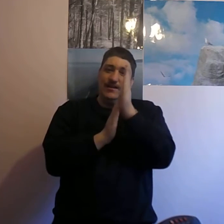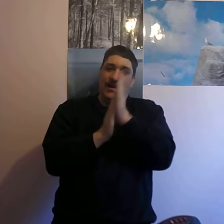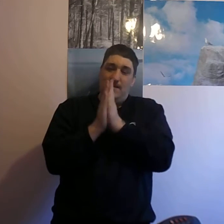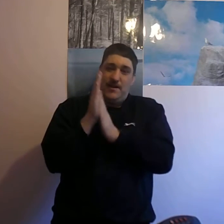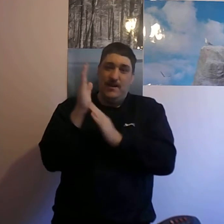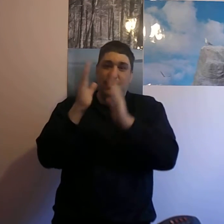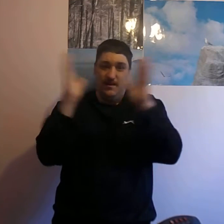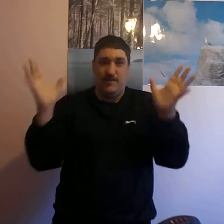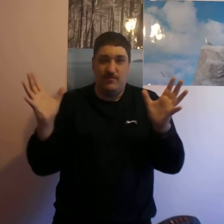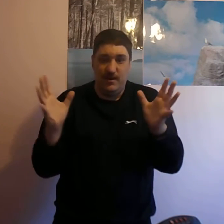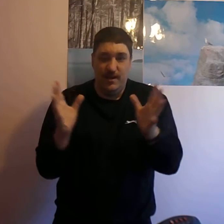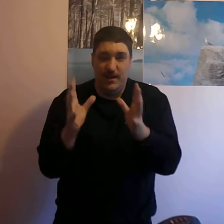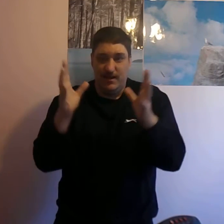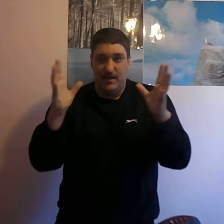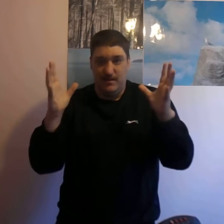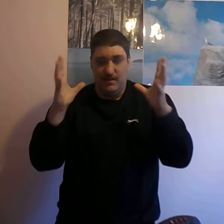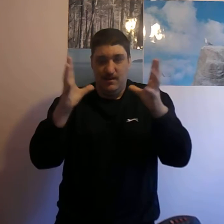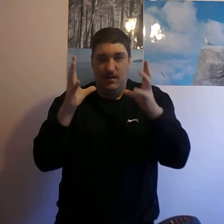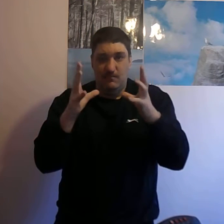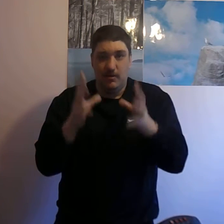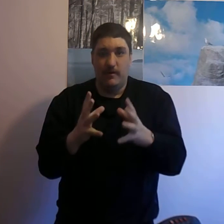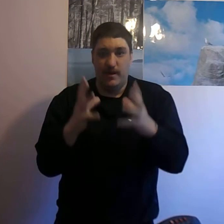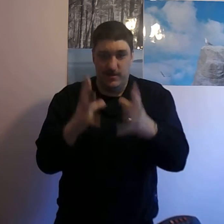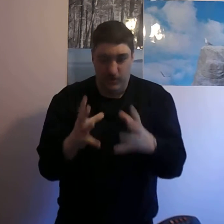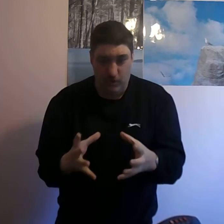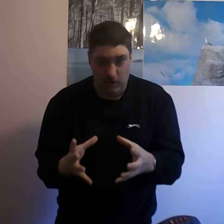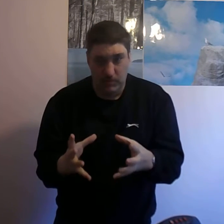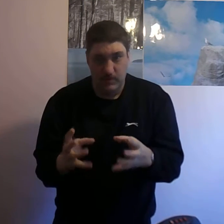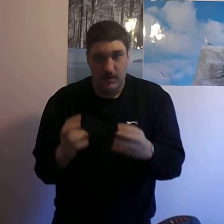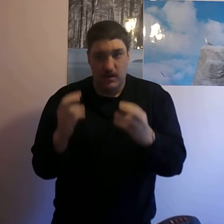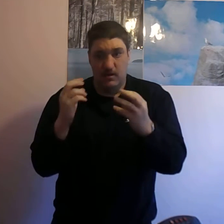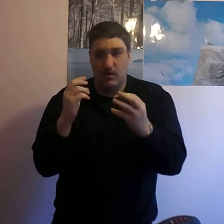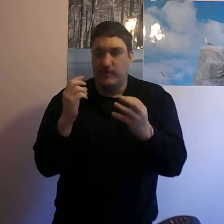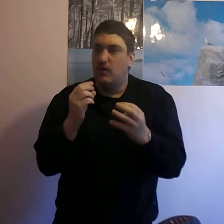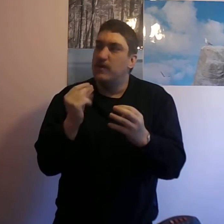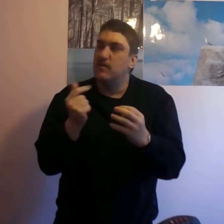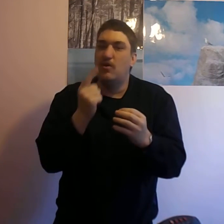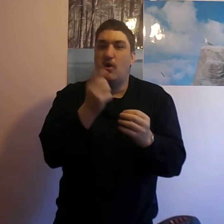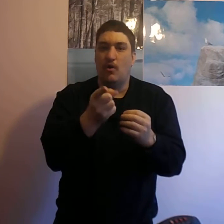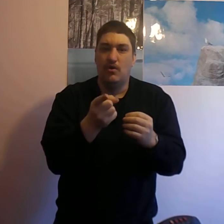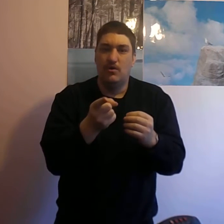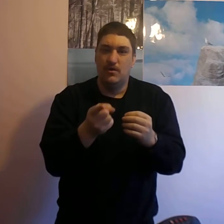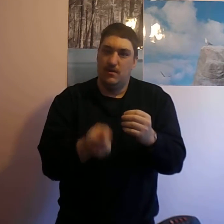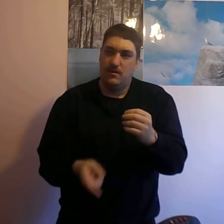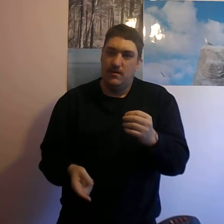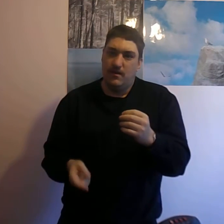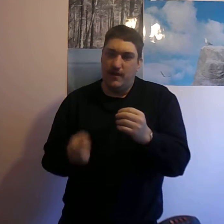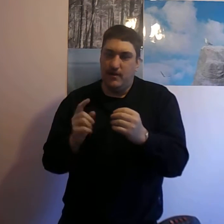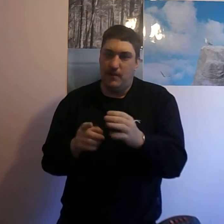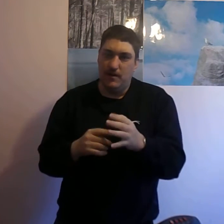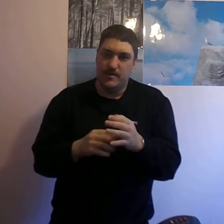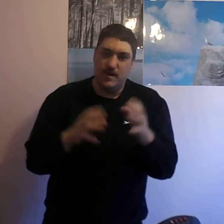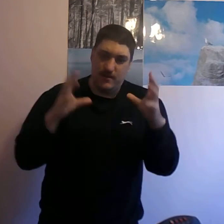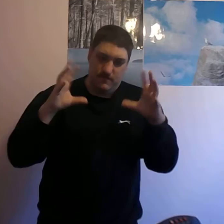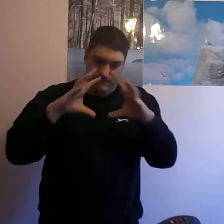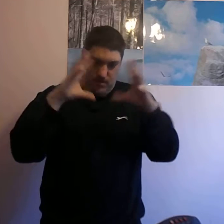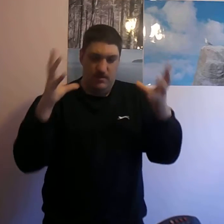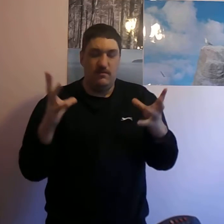I mean, literally, he is a moron. He's an orb, or no, he's a core. I do apologise, but